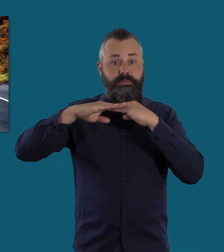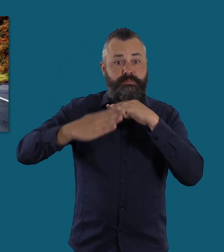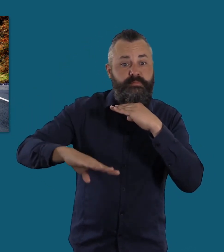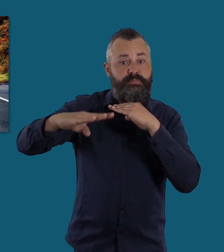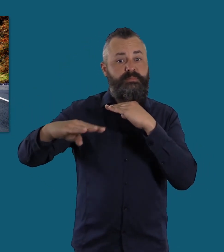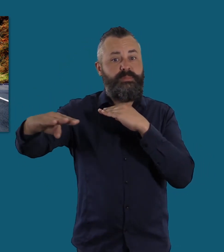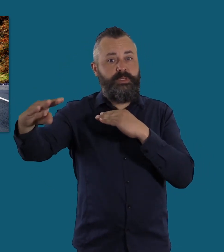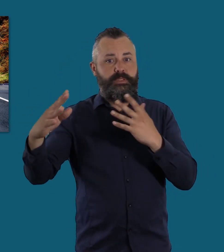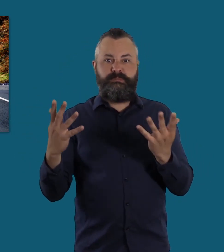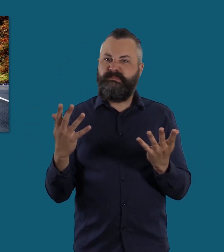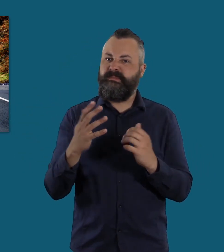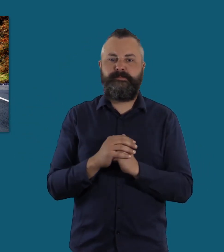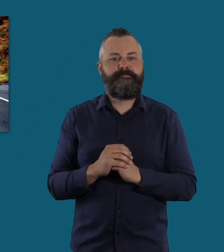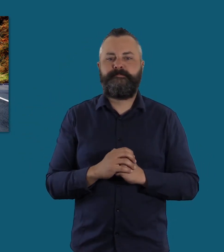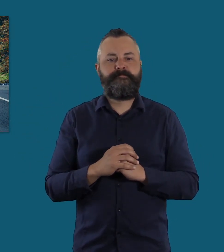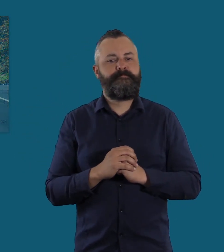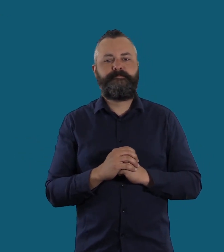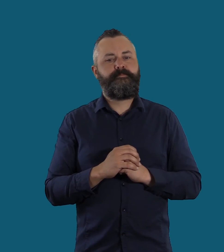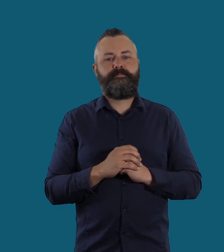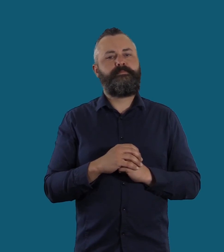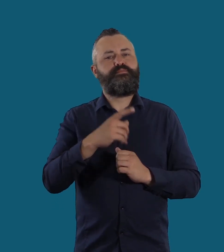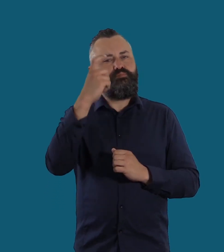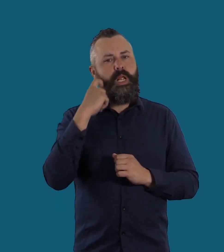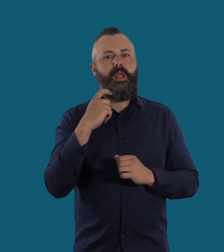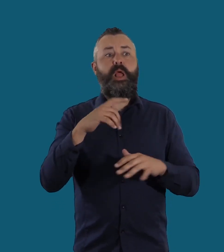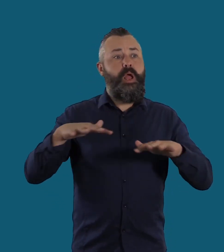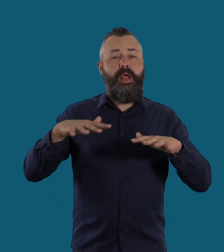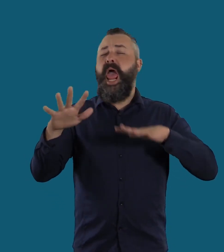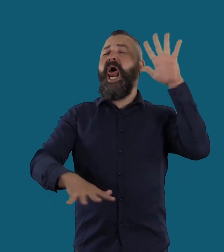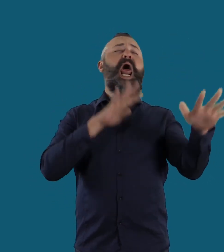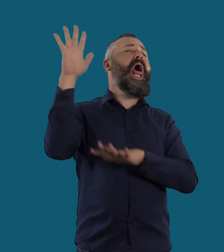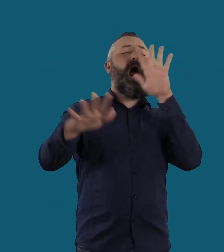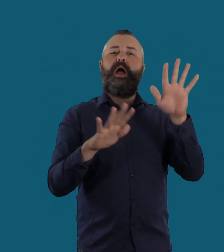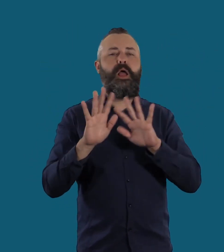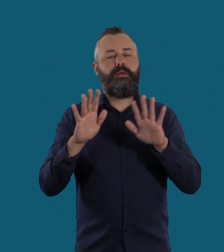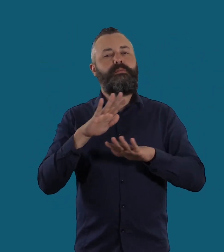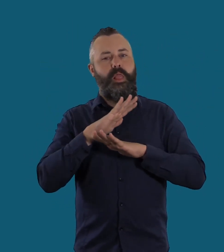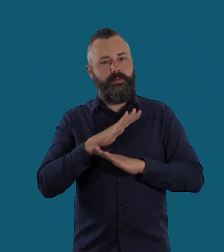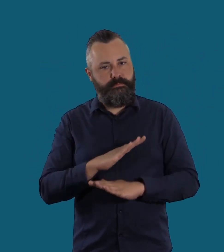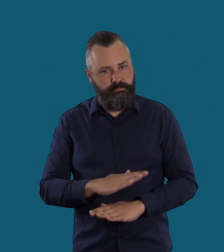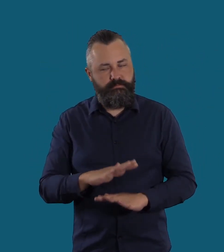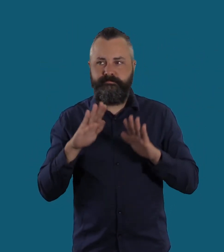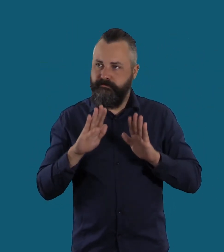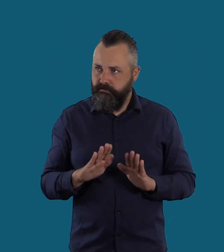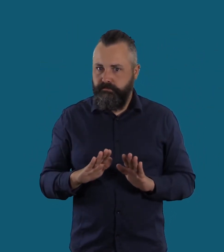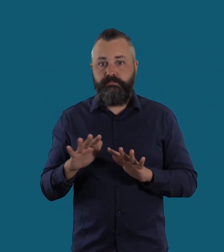Don't go sightseeing or enter damaged buildings. Stay calm and help others if possible.